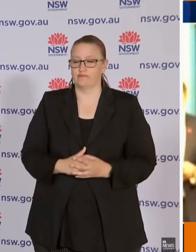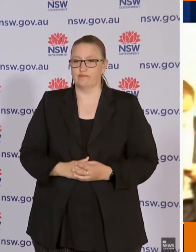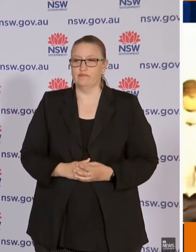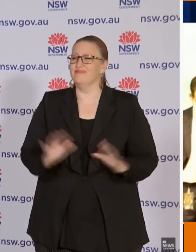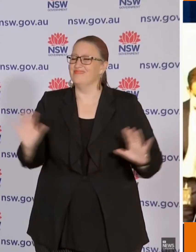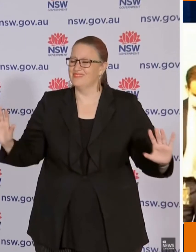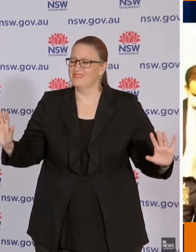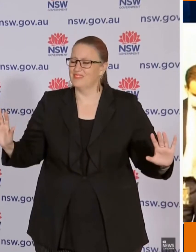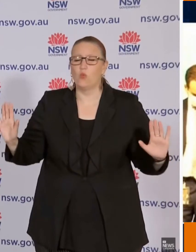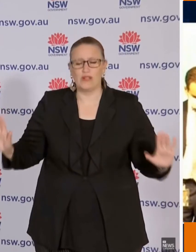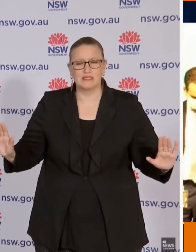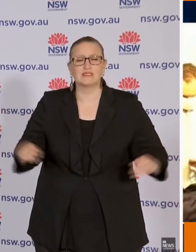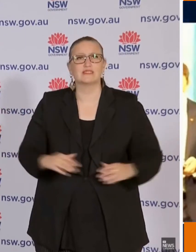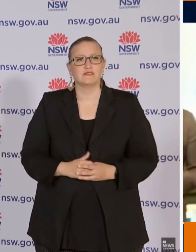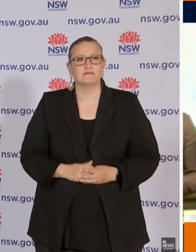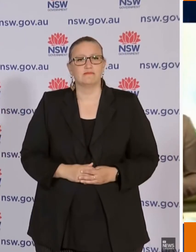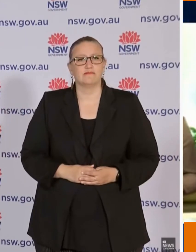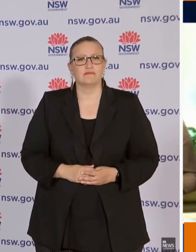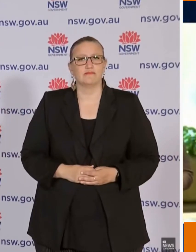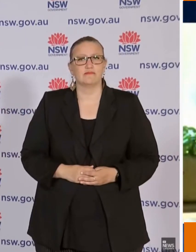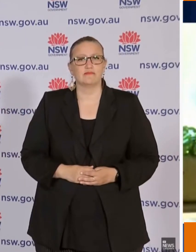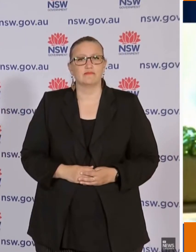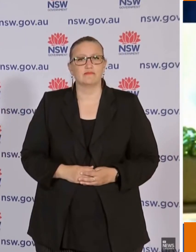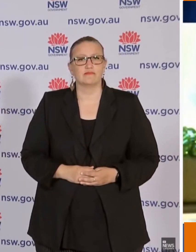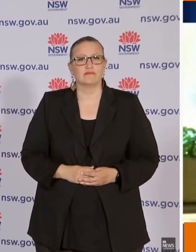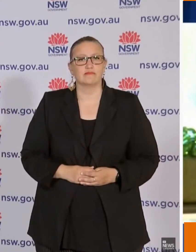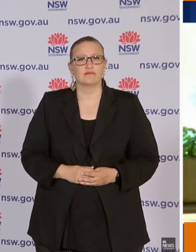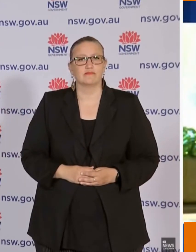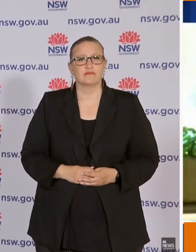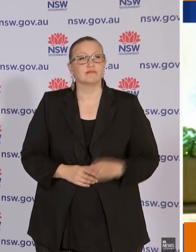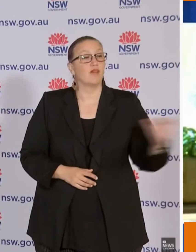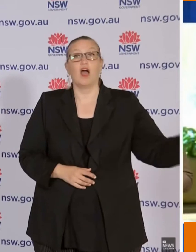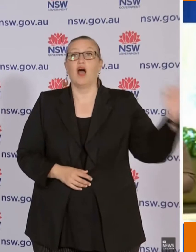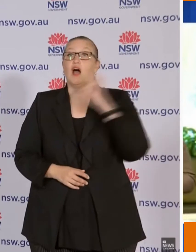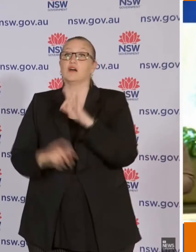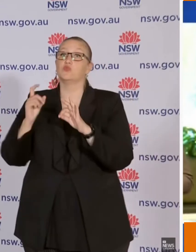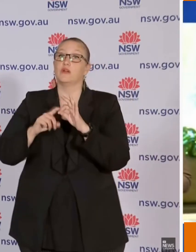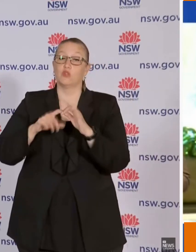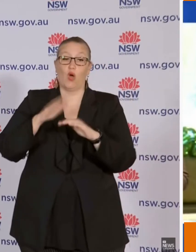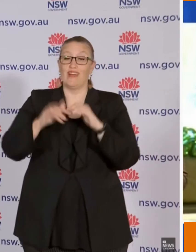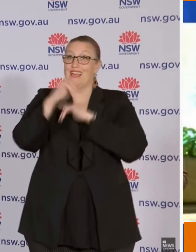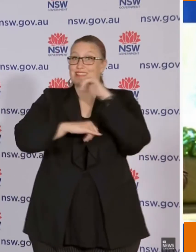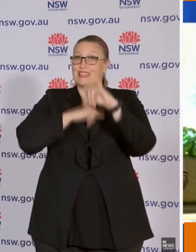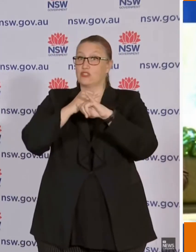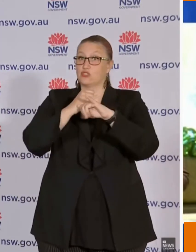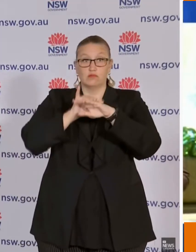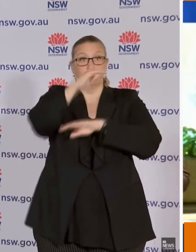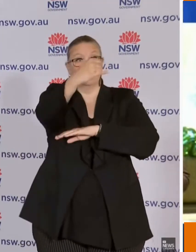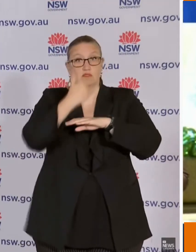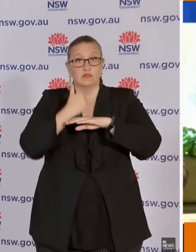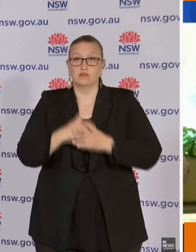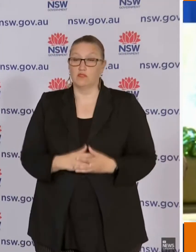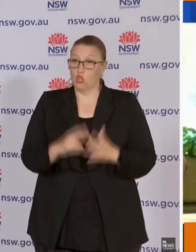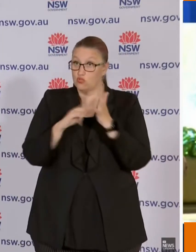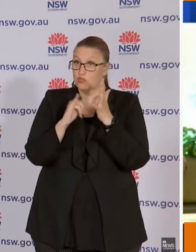I'll get around to everybody, please. Follow up. Are you prepared, though, to go it alone? Is New South Wales prepared to go it alone, though, even though it